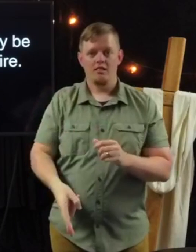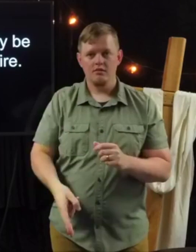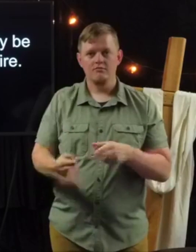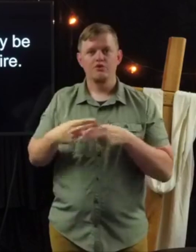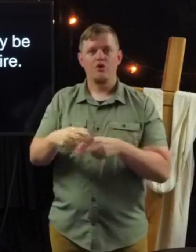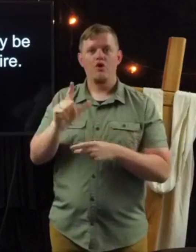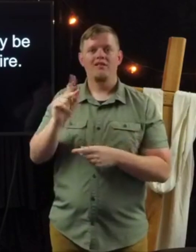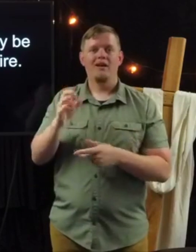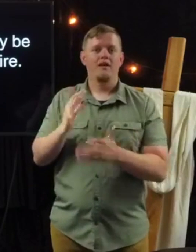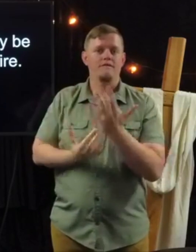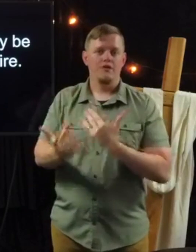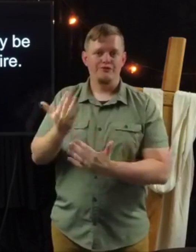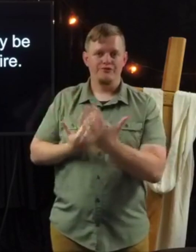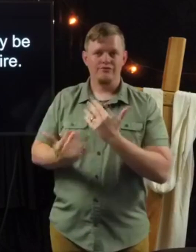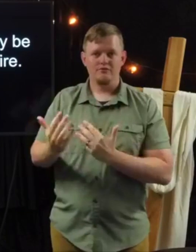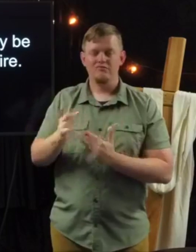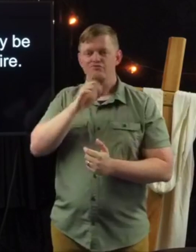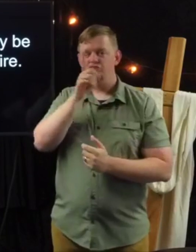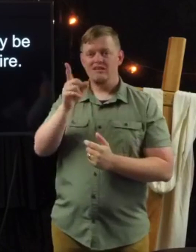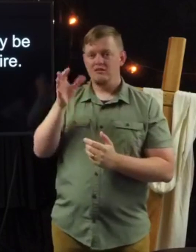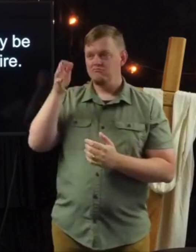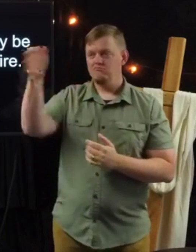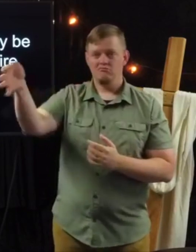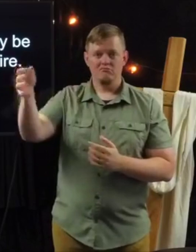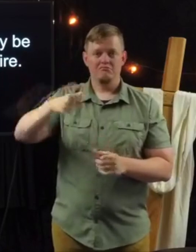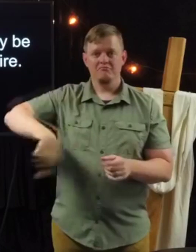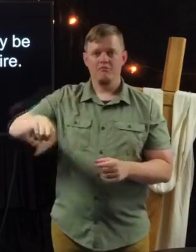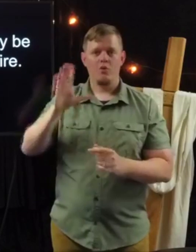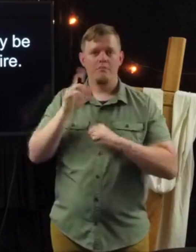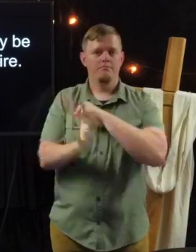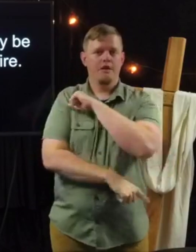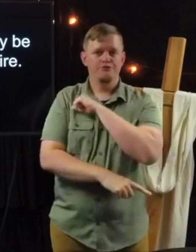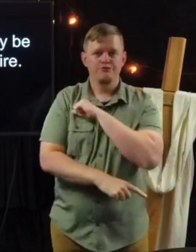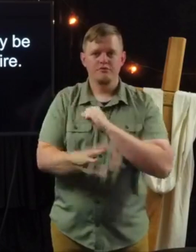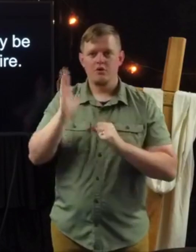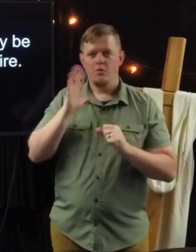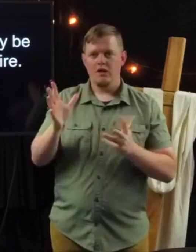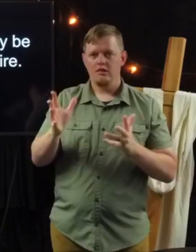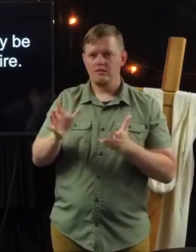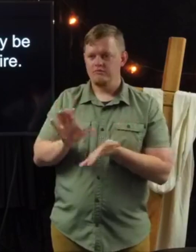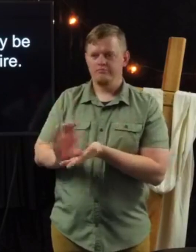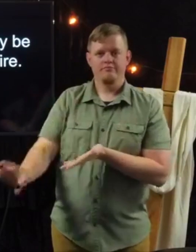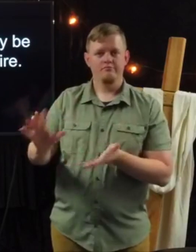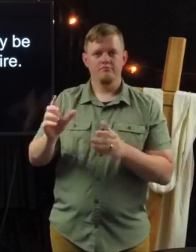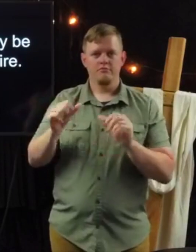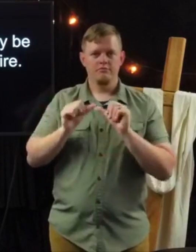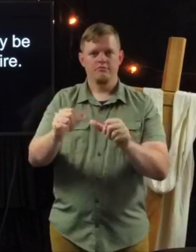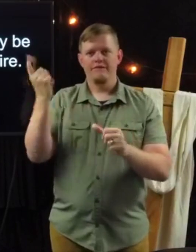into hell, called the lake of fire. Really, they will be punished. In the future,